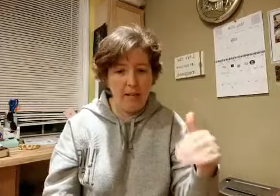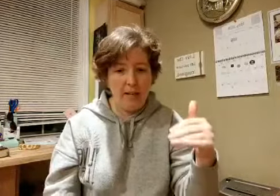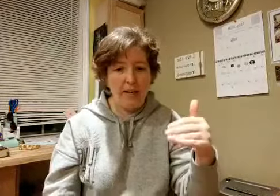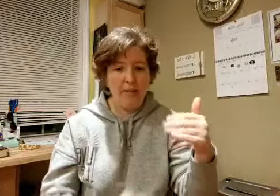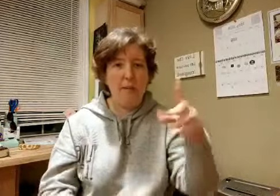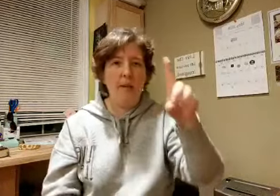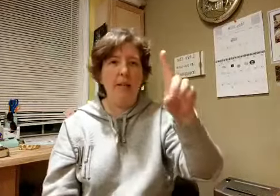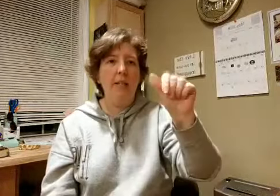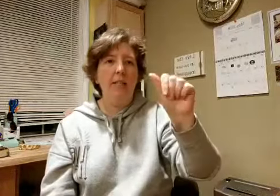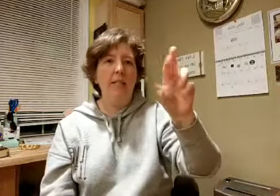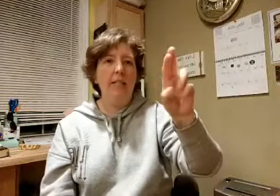Next one,